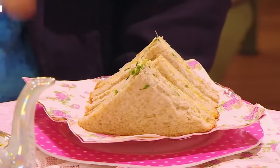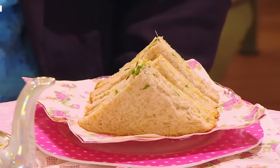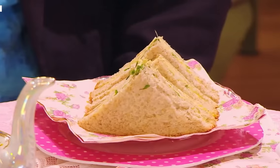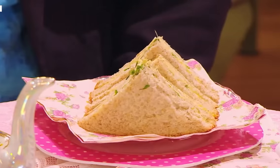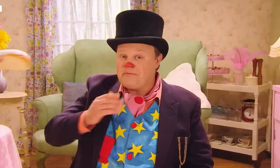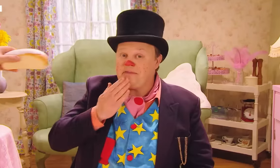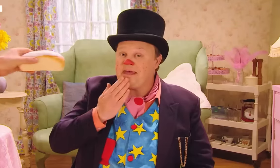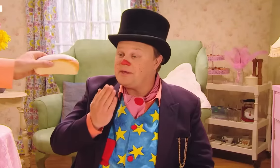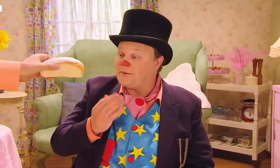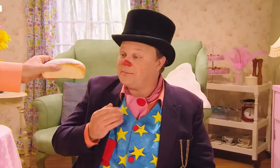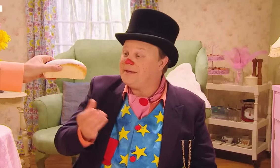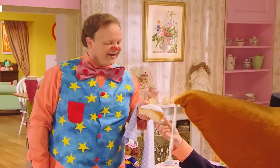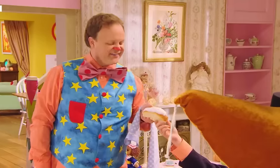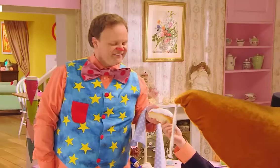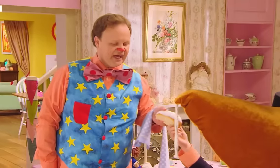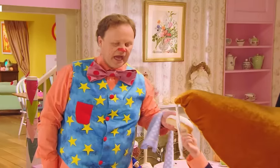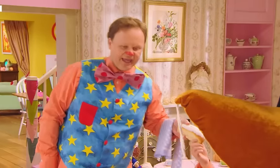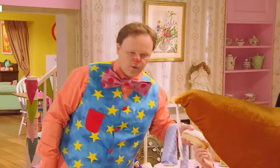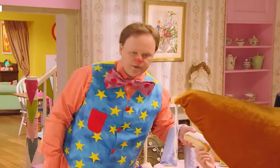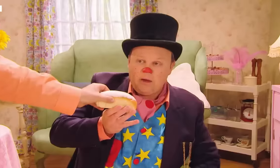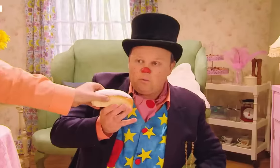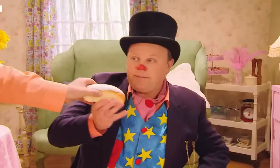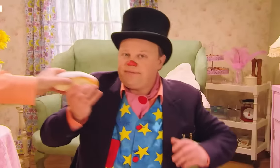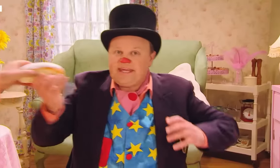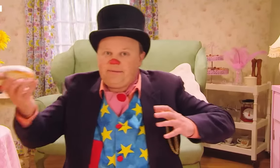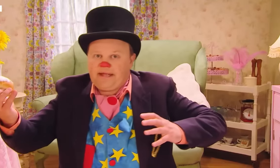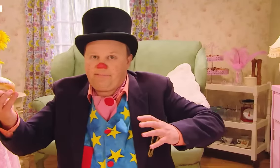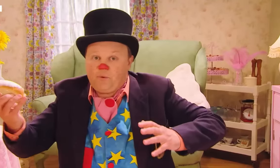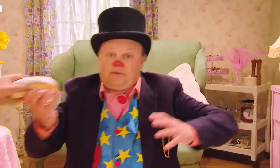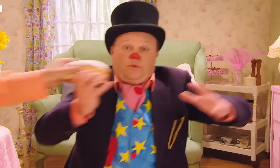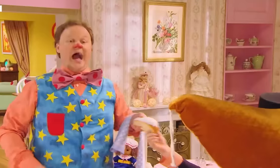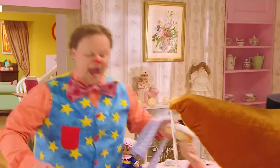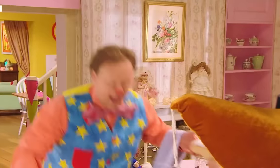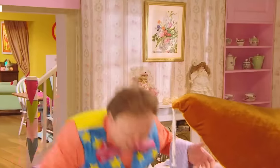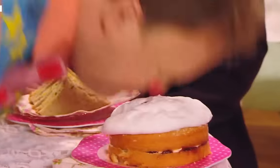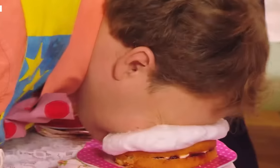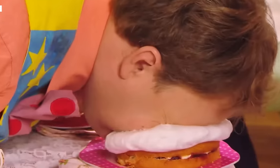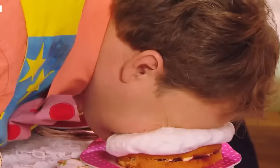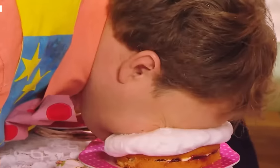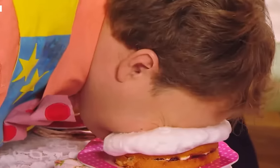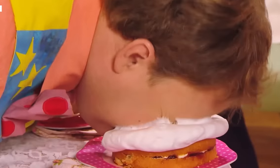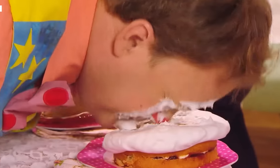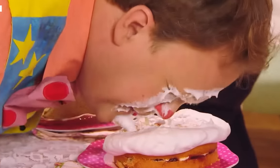Oh, thank you. What are you doing? Wait!